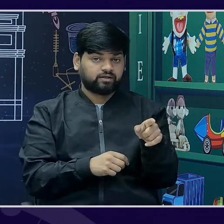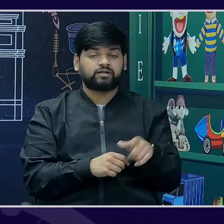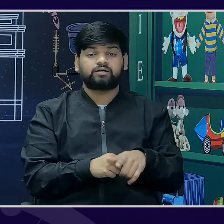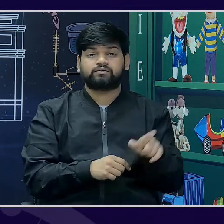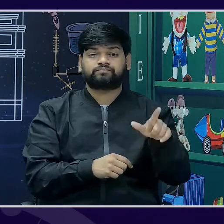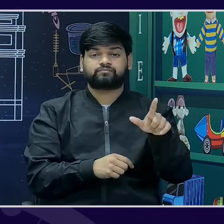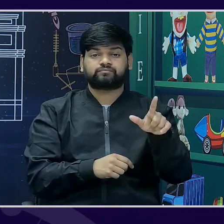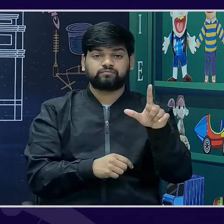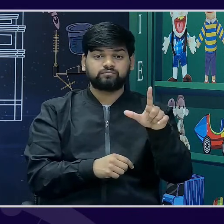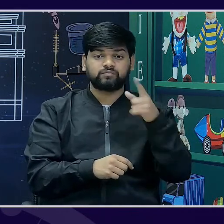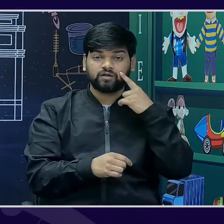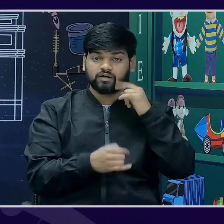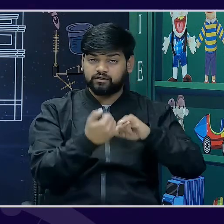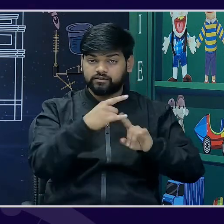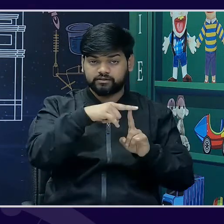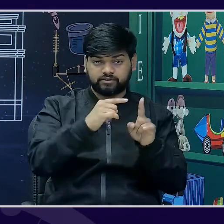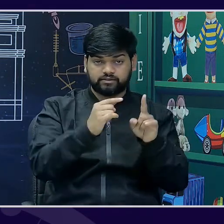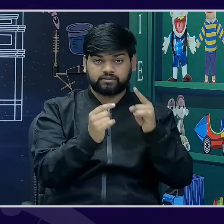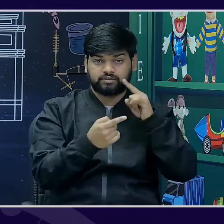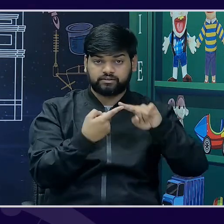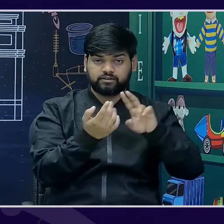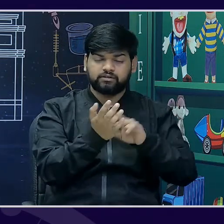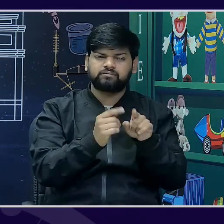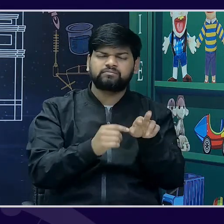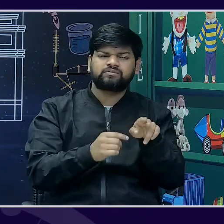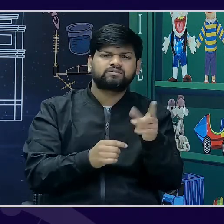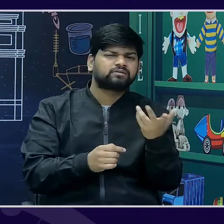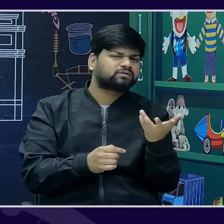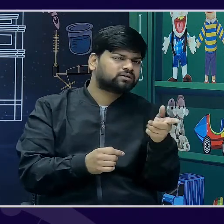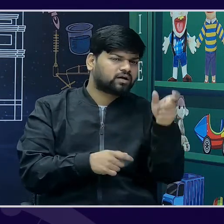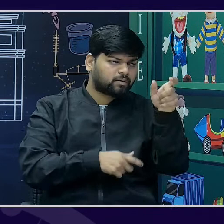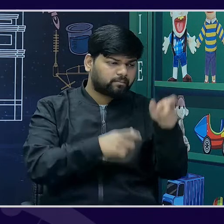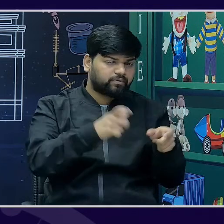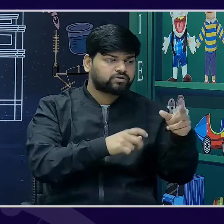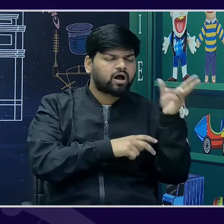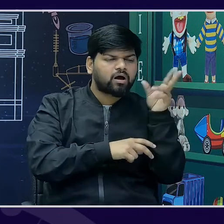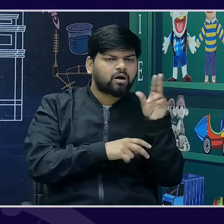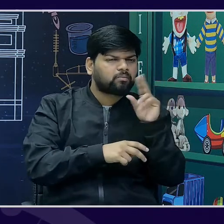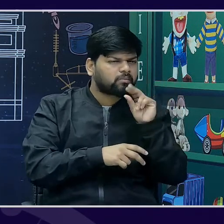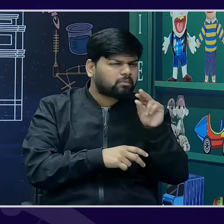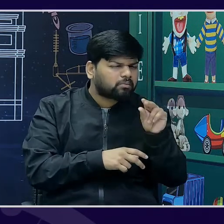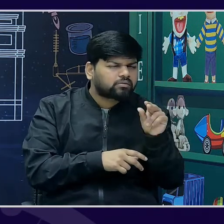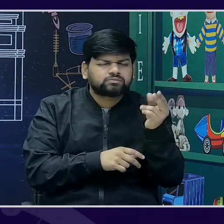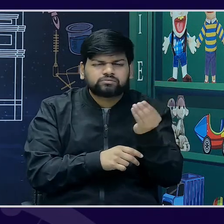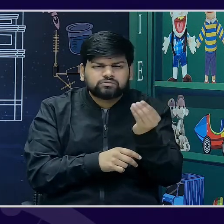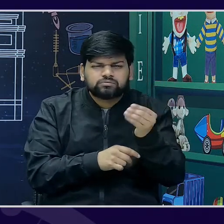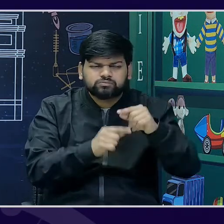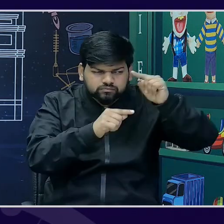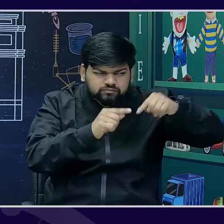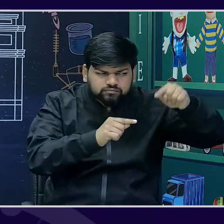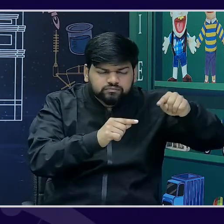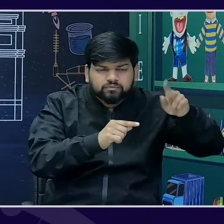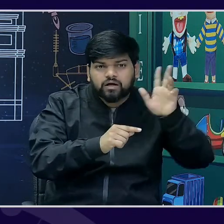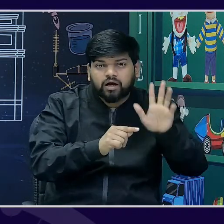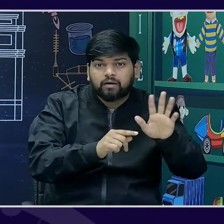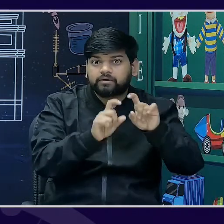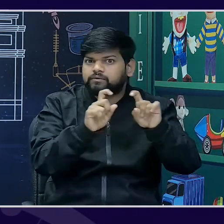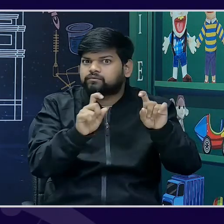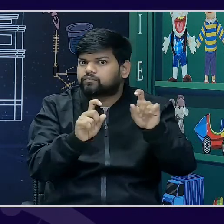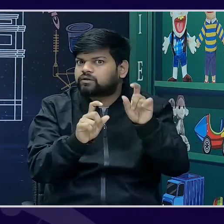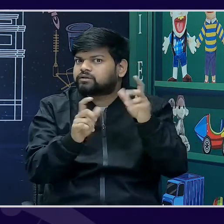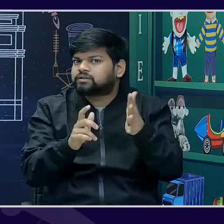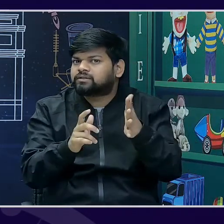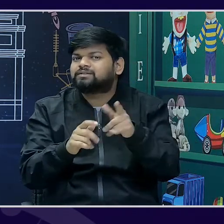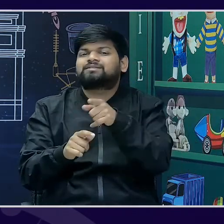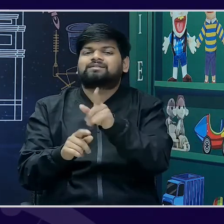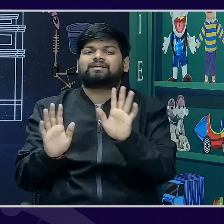but it is very long. It takes around 2.5 years of the baby's input from the parents and the therapist and